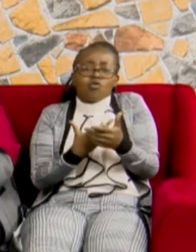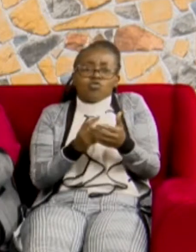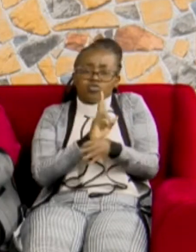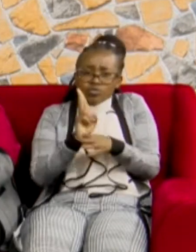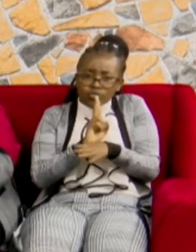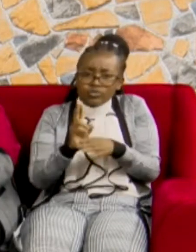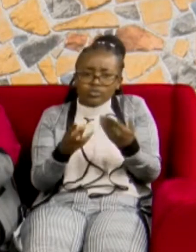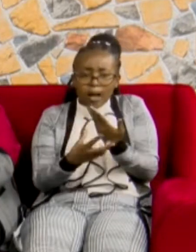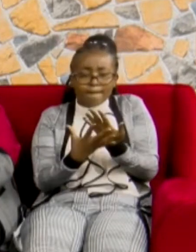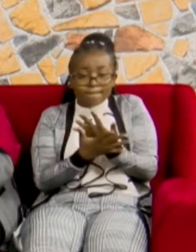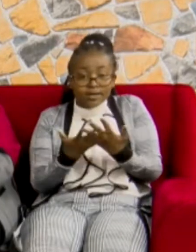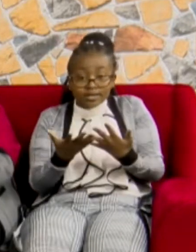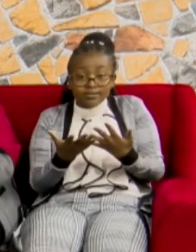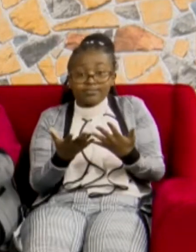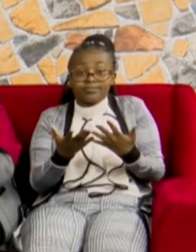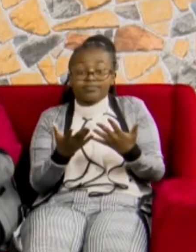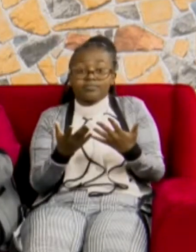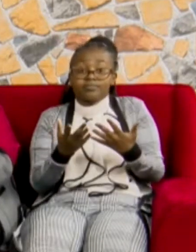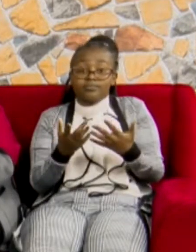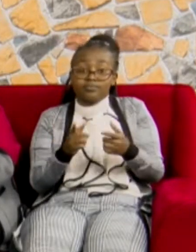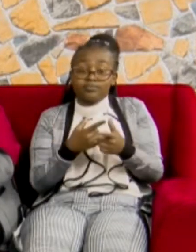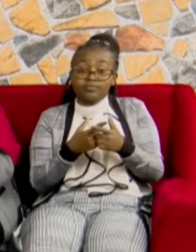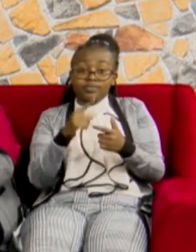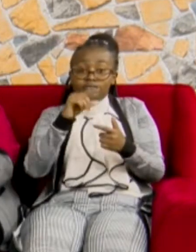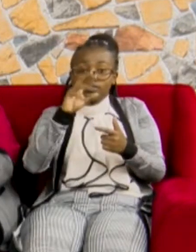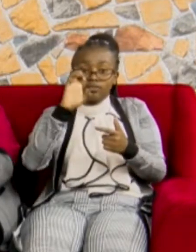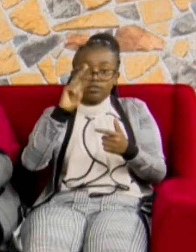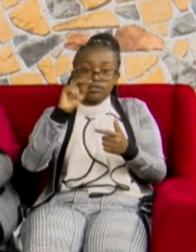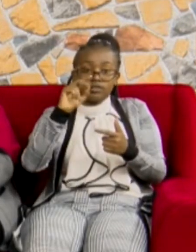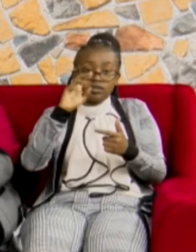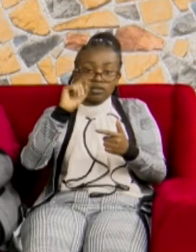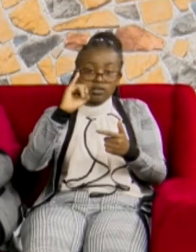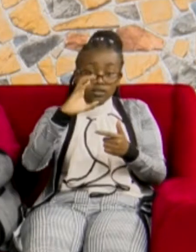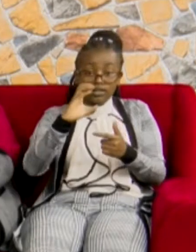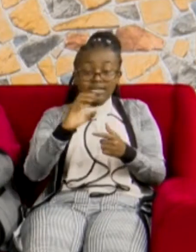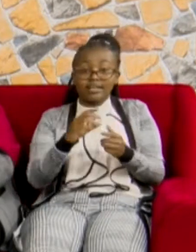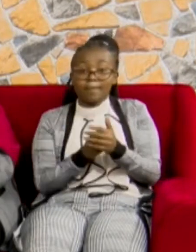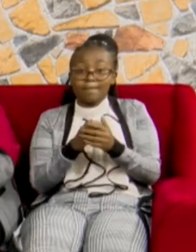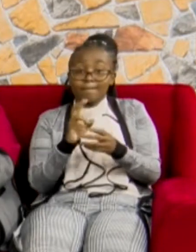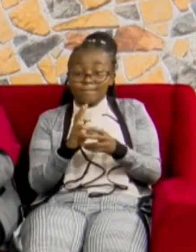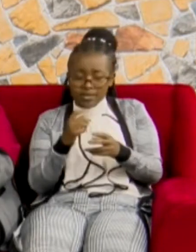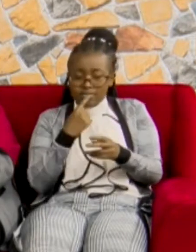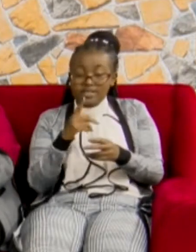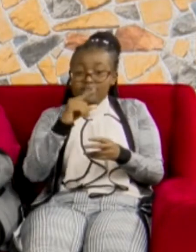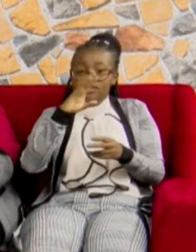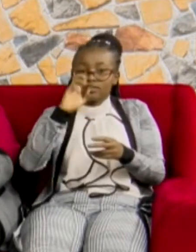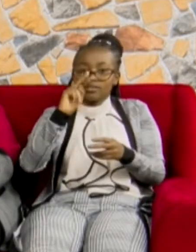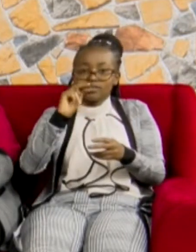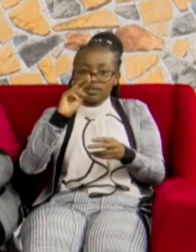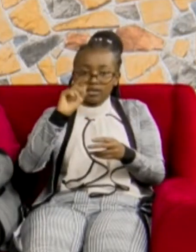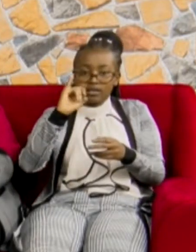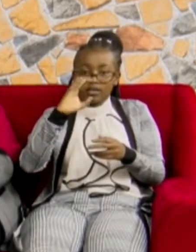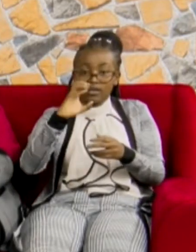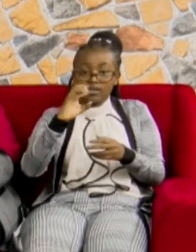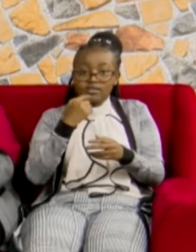draw blood, and then it's a genetic test. Oh, it's a genetic test. Yes. So when they say genetic or no, or the first thing that we think about it, that